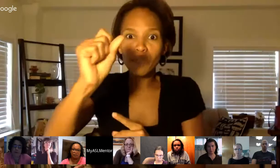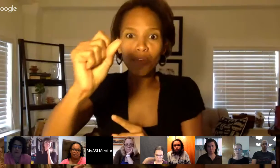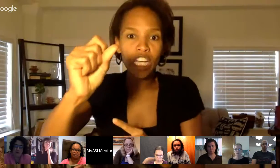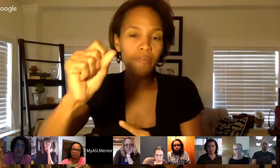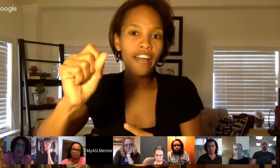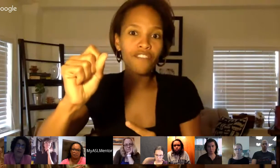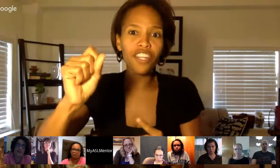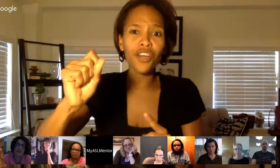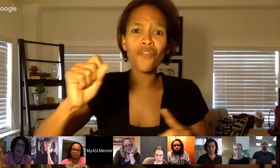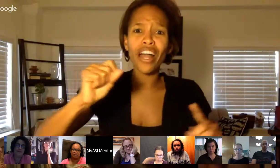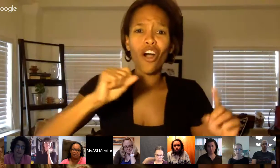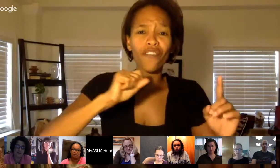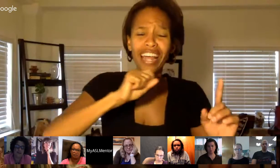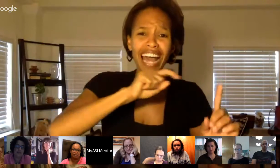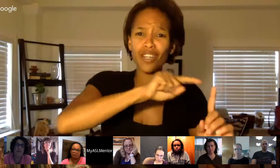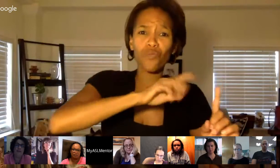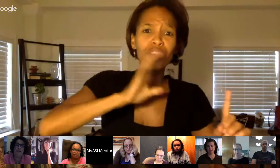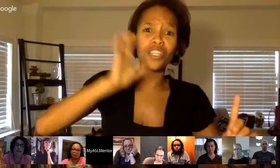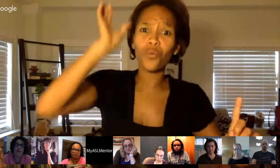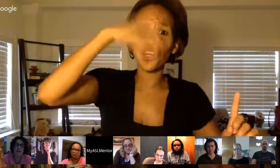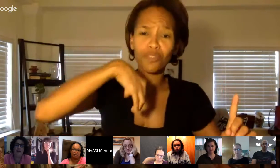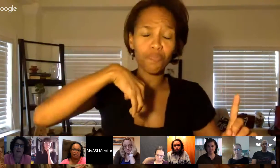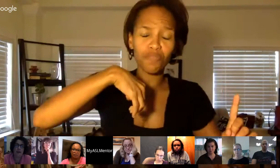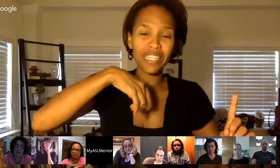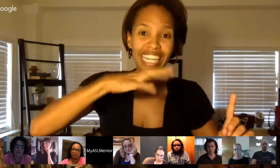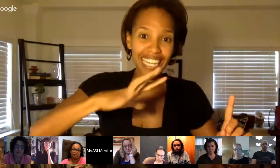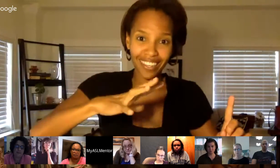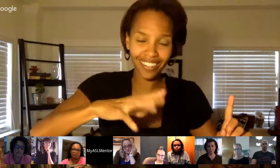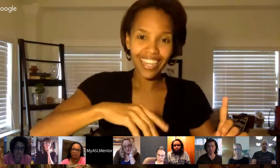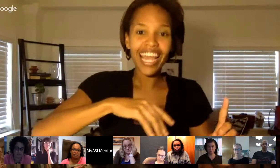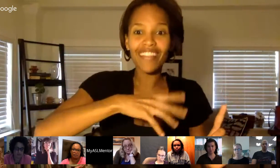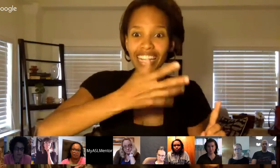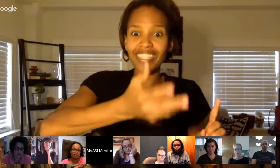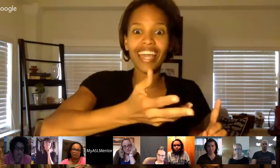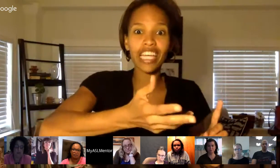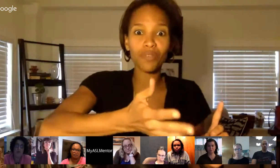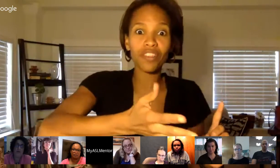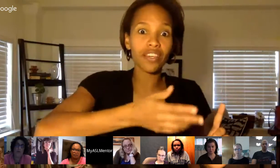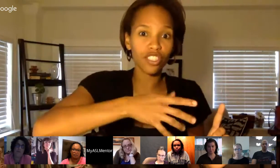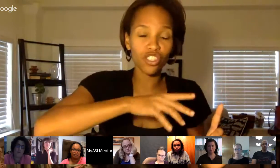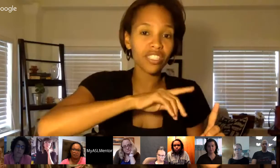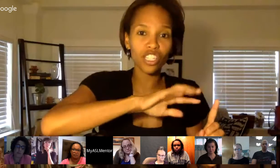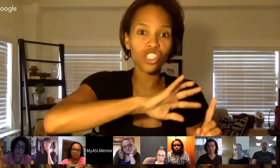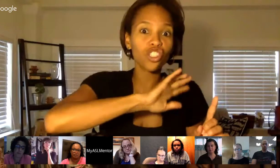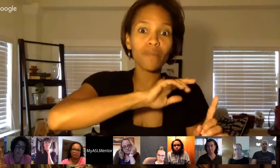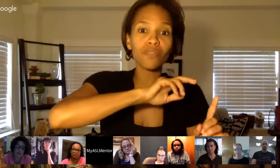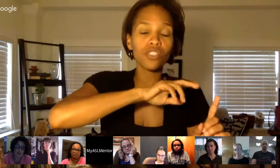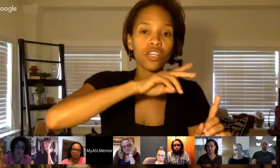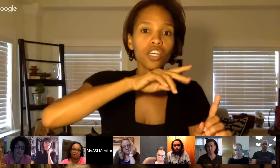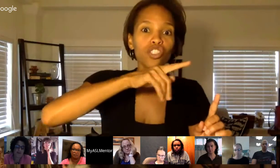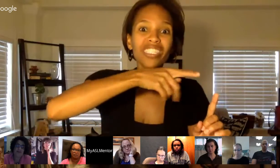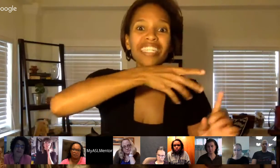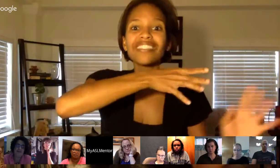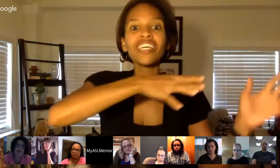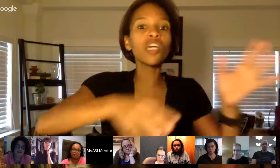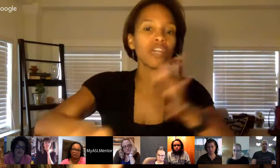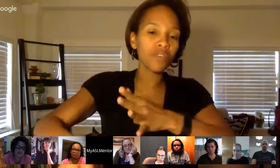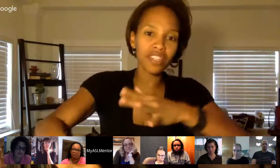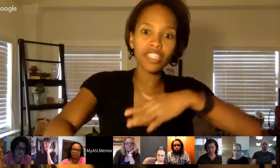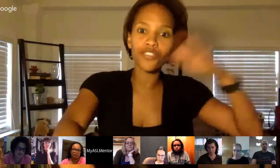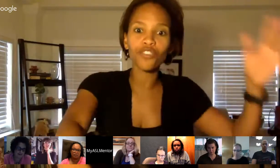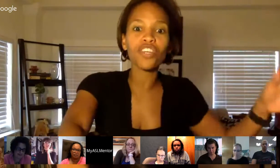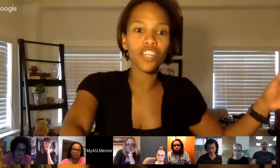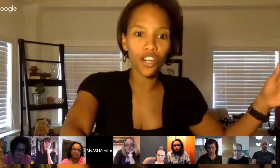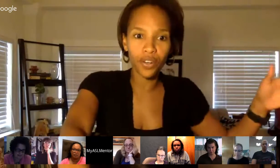get mesmerized by a video that has a really weird beginning, and that's the case with this. She's continuing